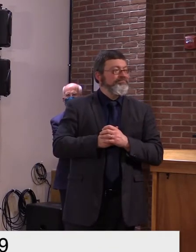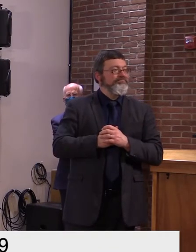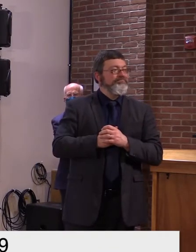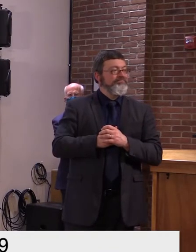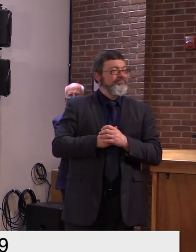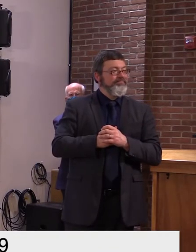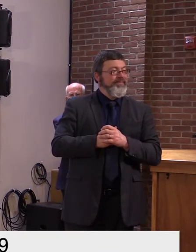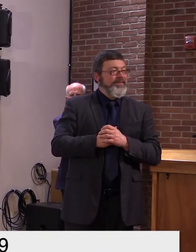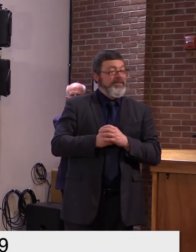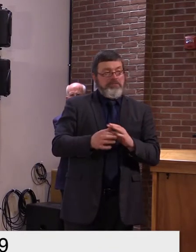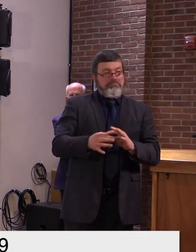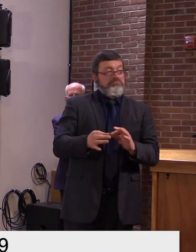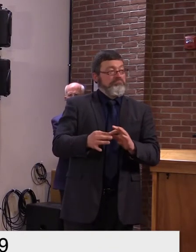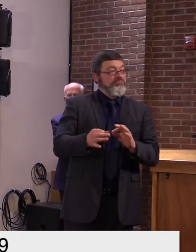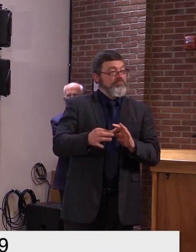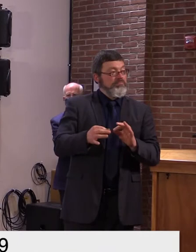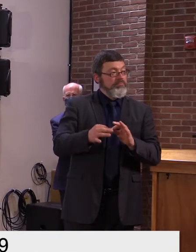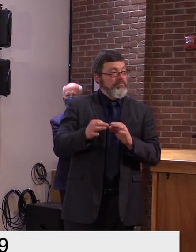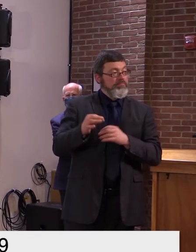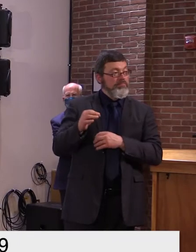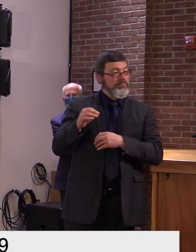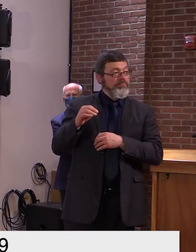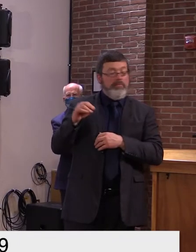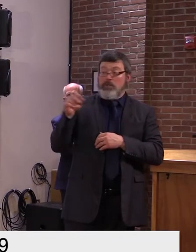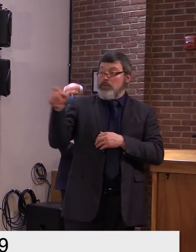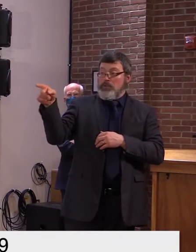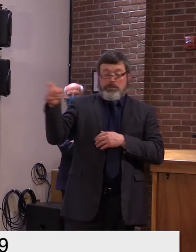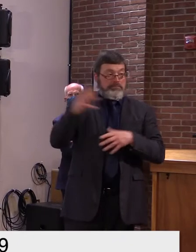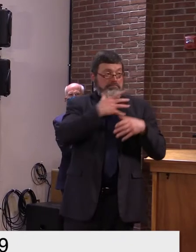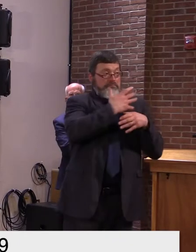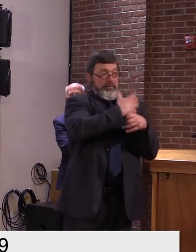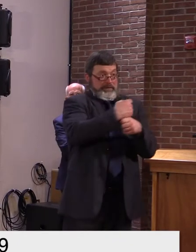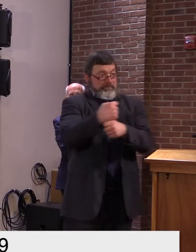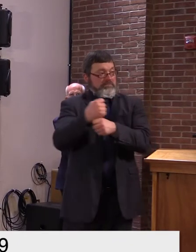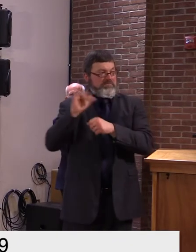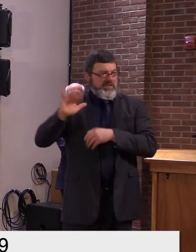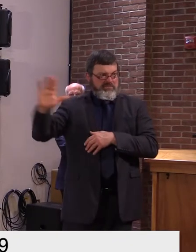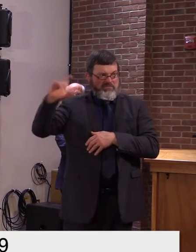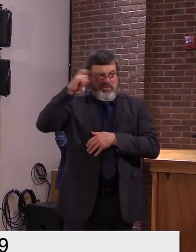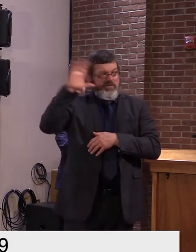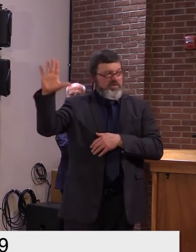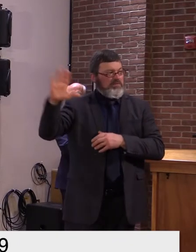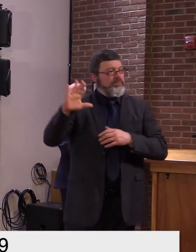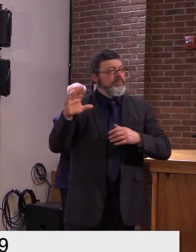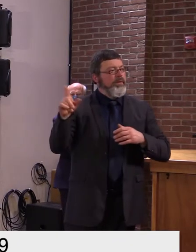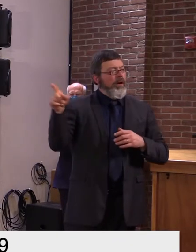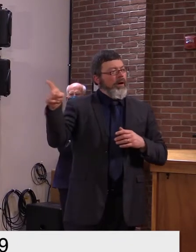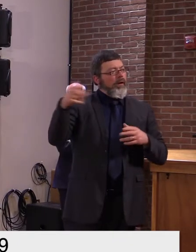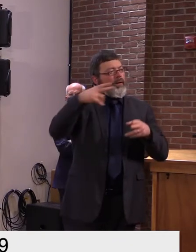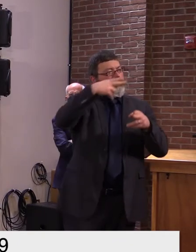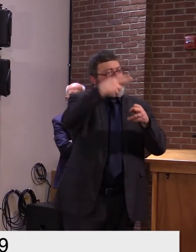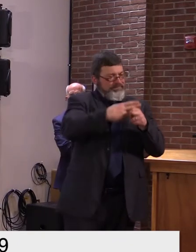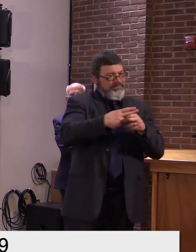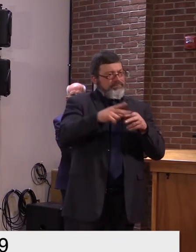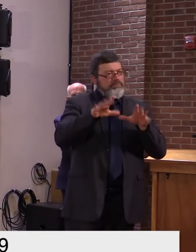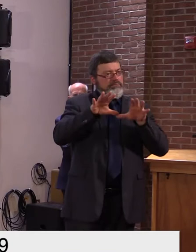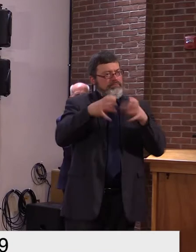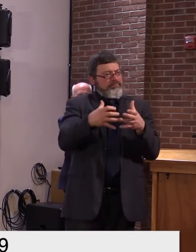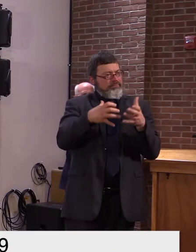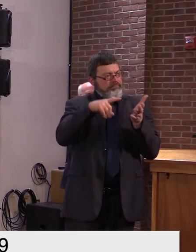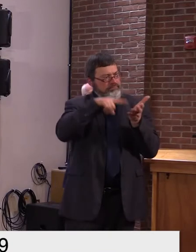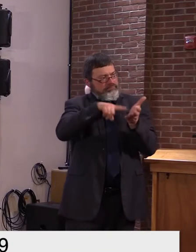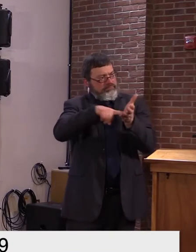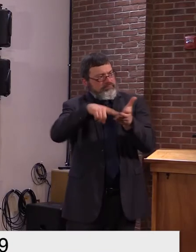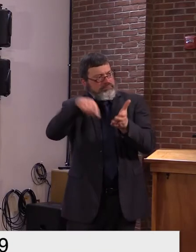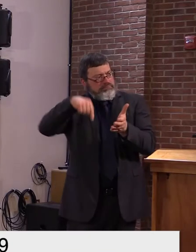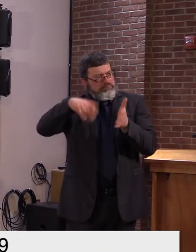Good morning, Governor. In your introduction, you talked about contact tracing as one of the big reasons we've seen success